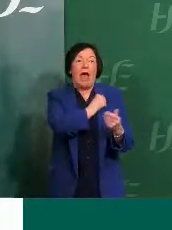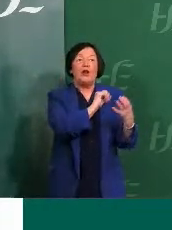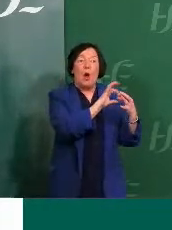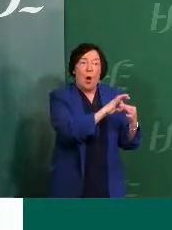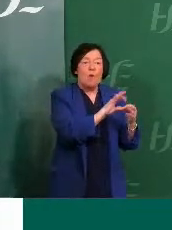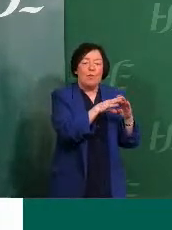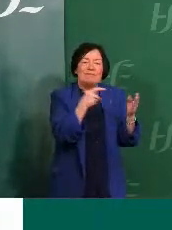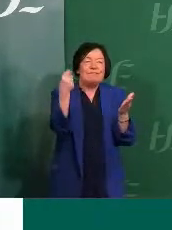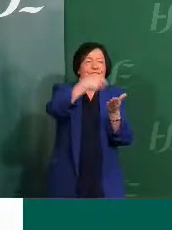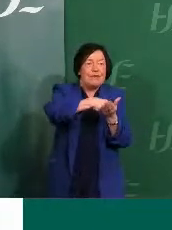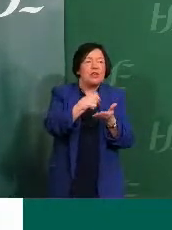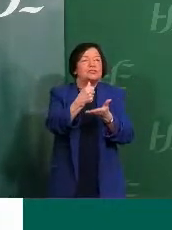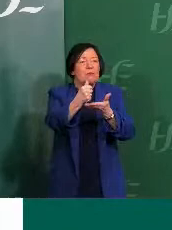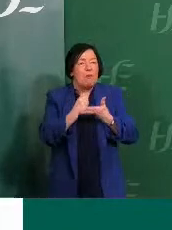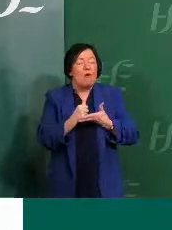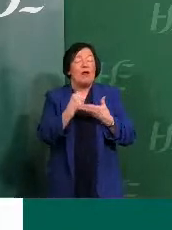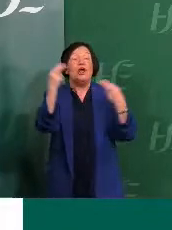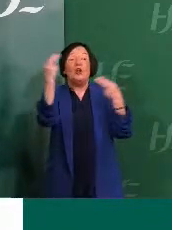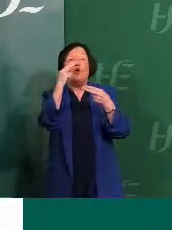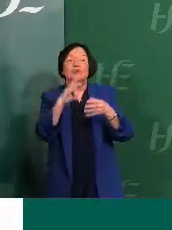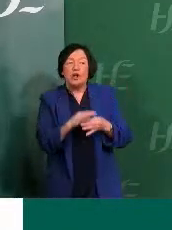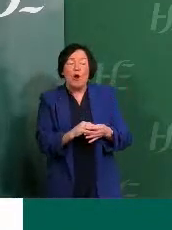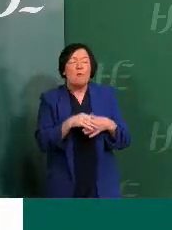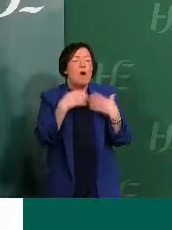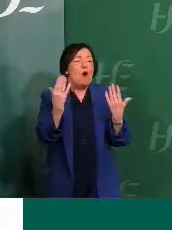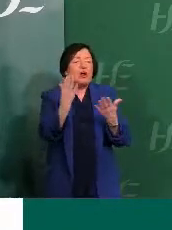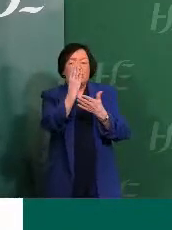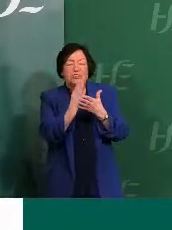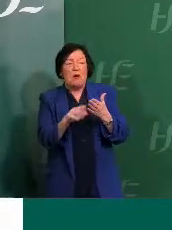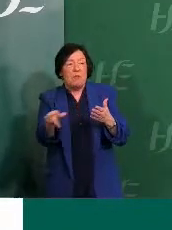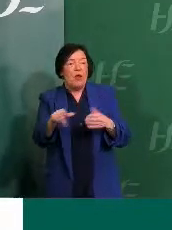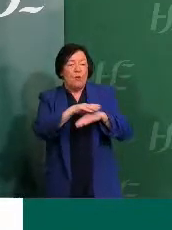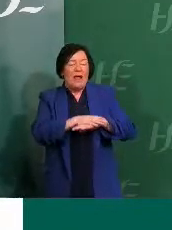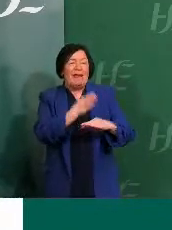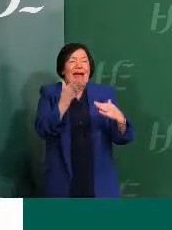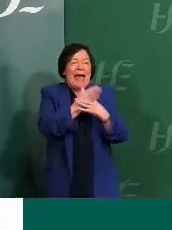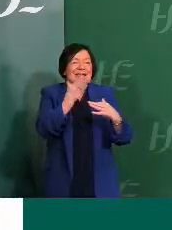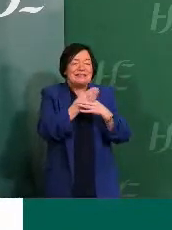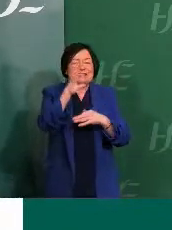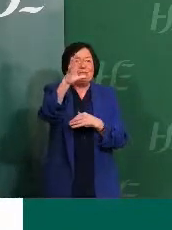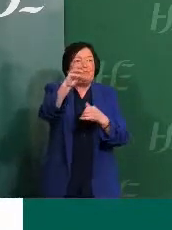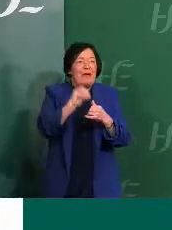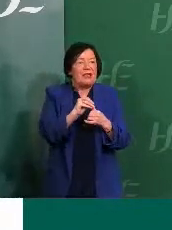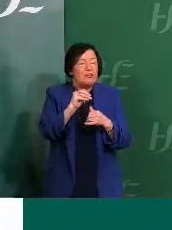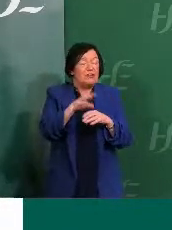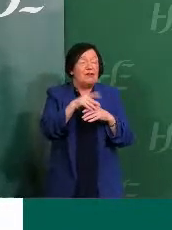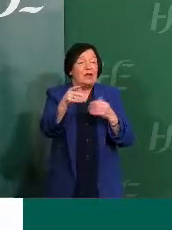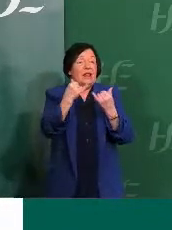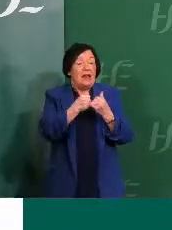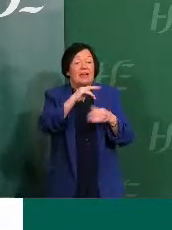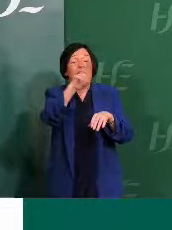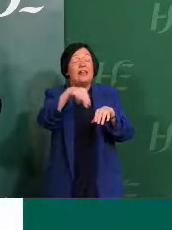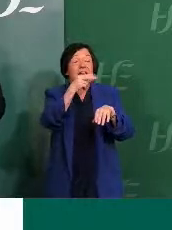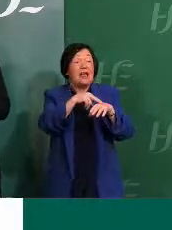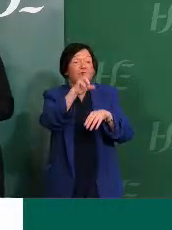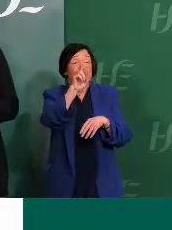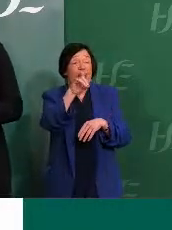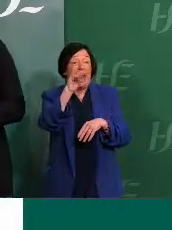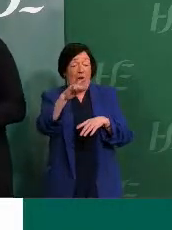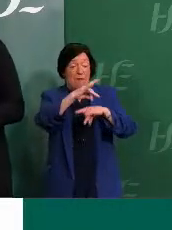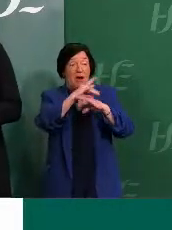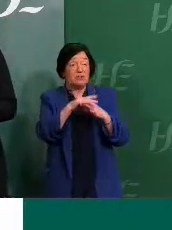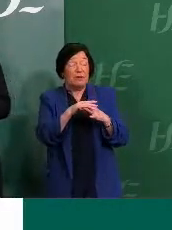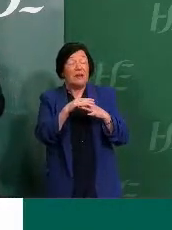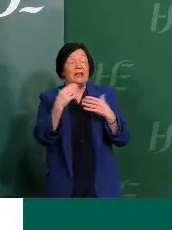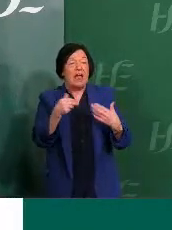with additional supports in a nursing home, or in some cases they are awaiting access to a specialist facility, so for example, a national rehab hospital, etc.